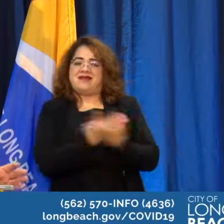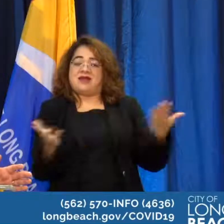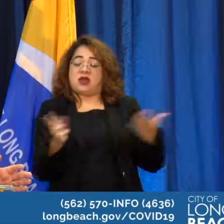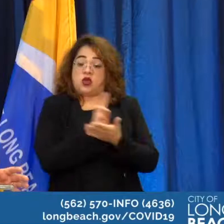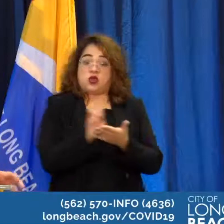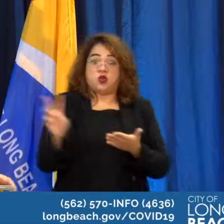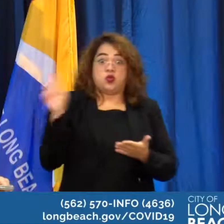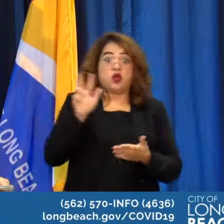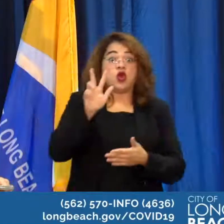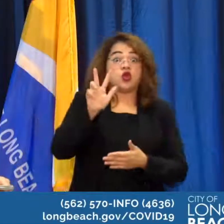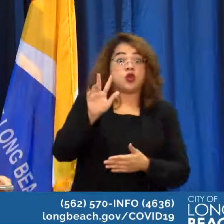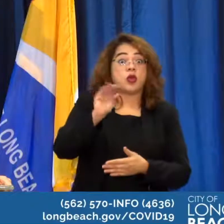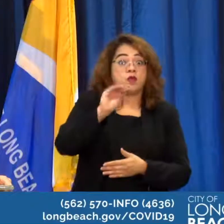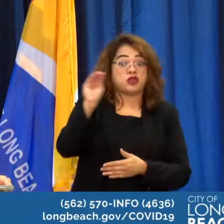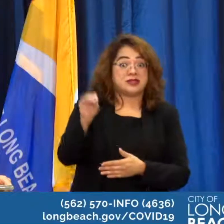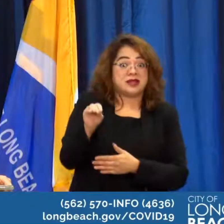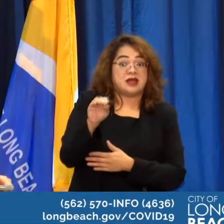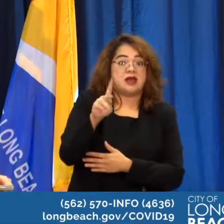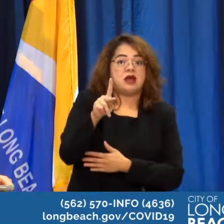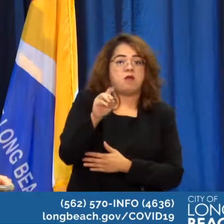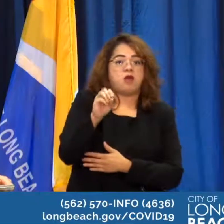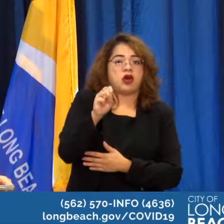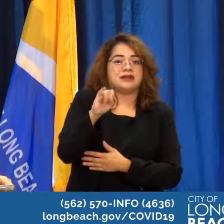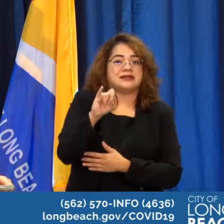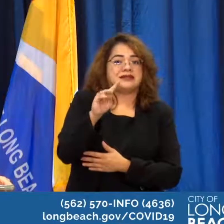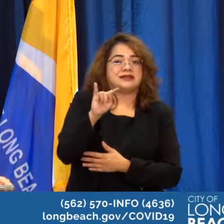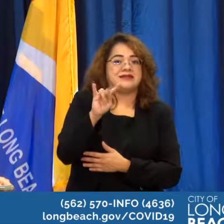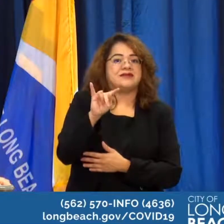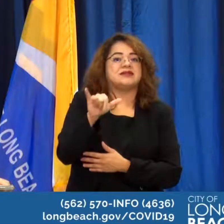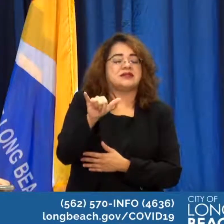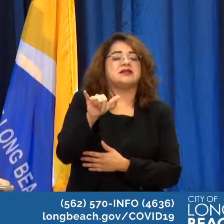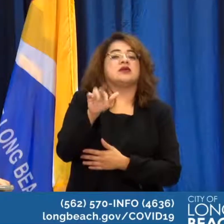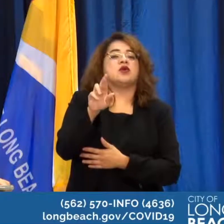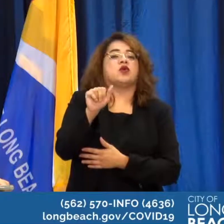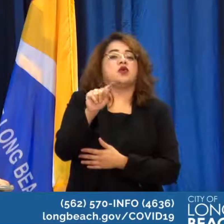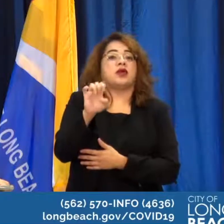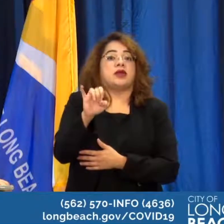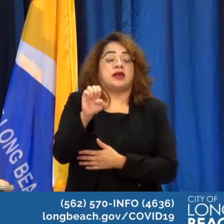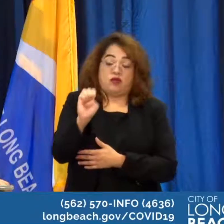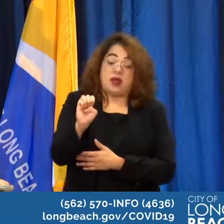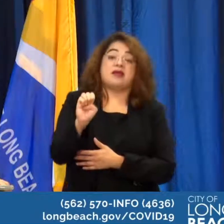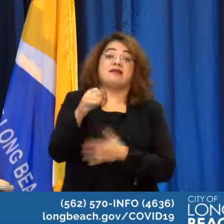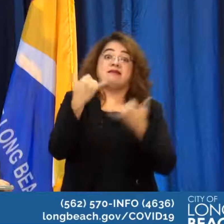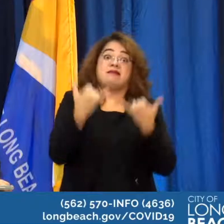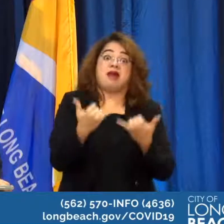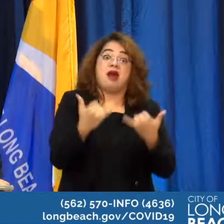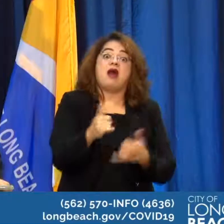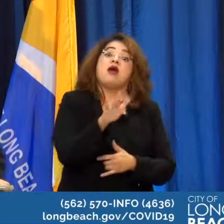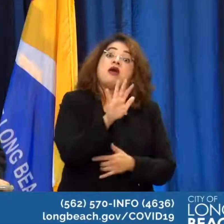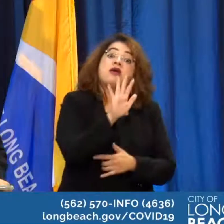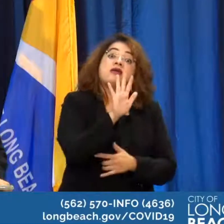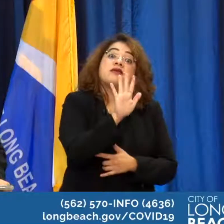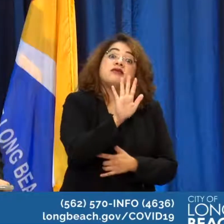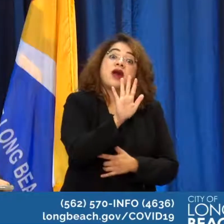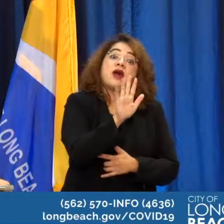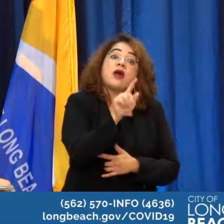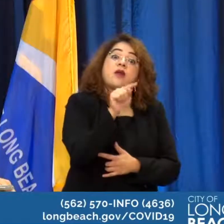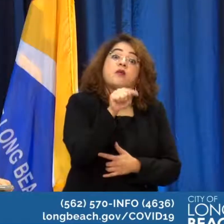approximately a 3% positivity rate. Today, it's at 5.8% and going higher.